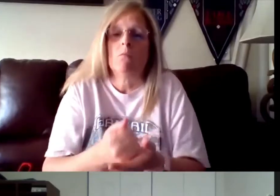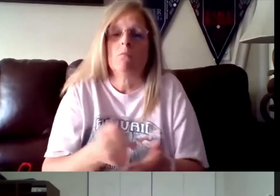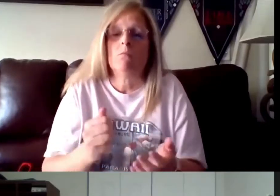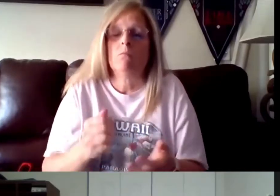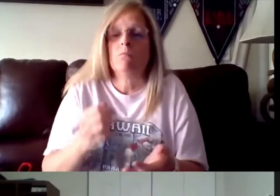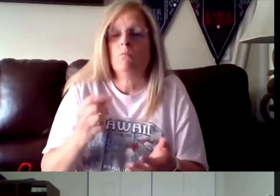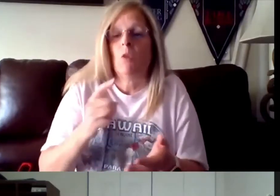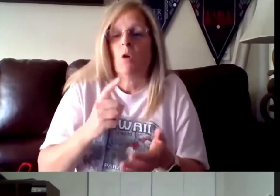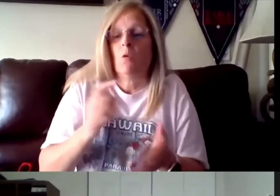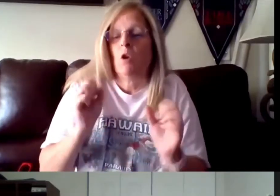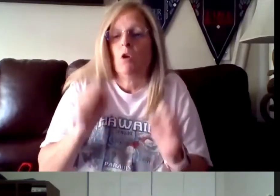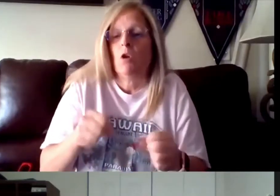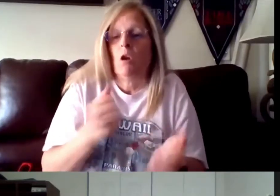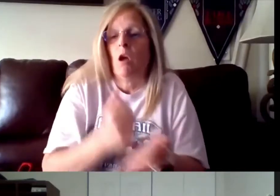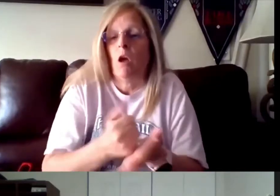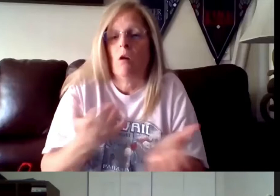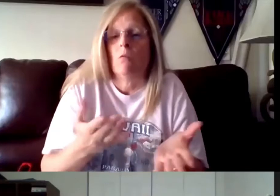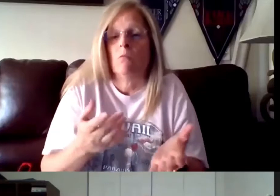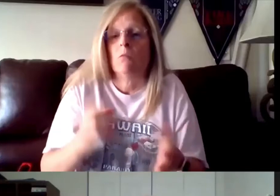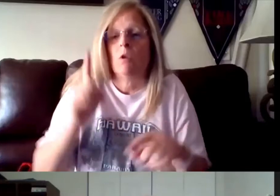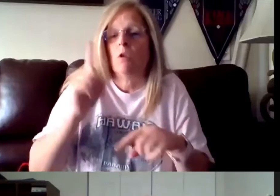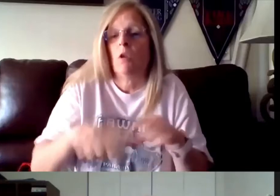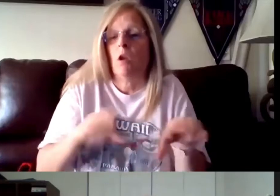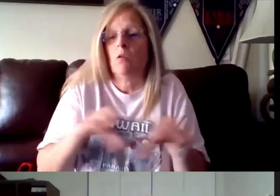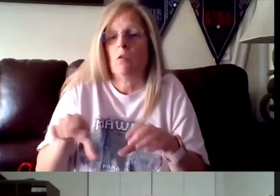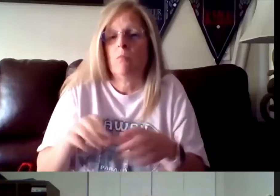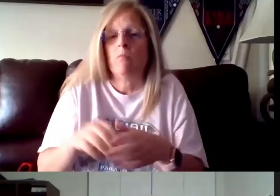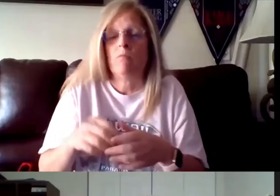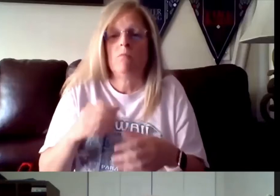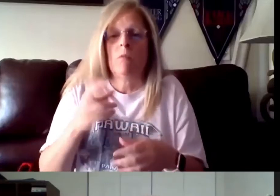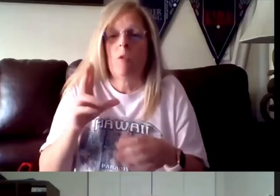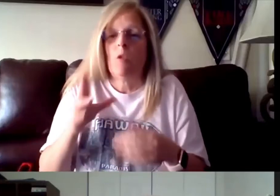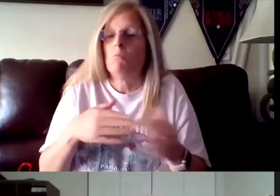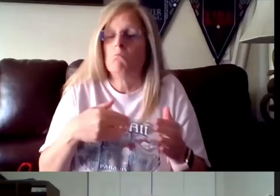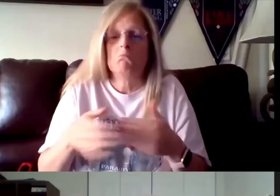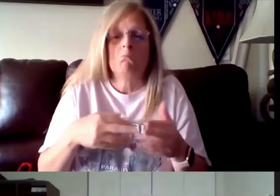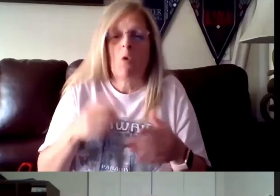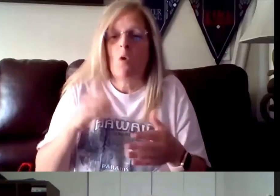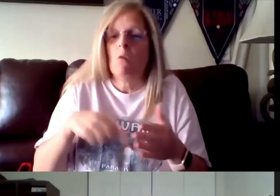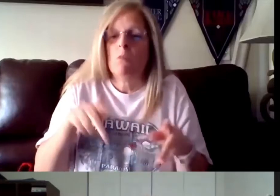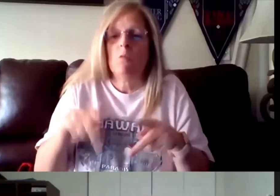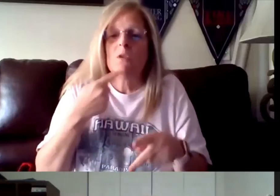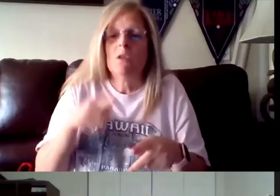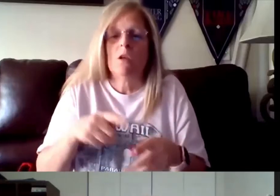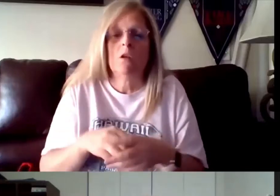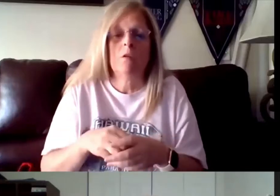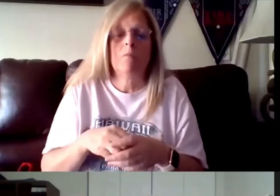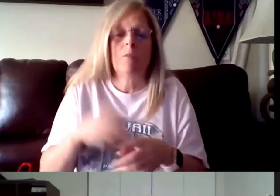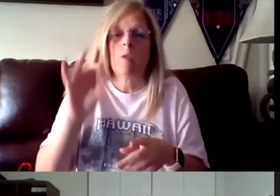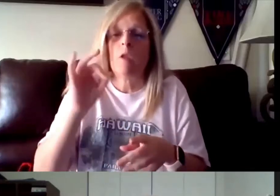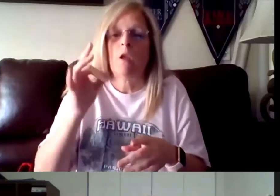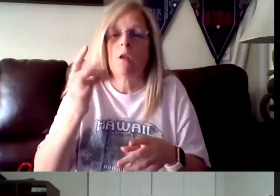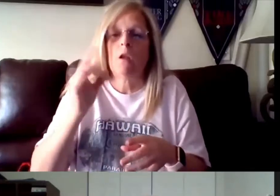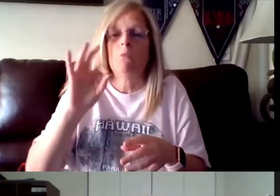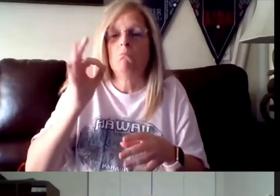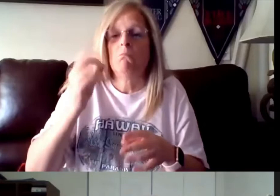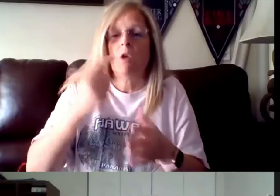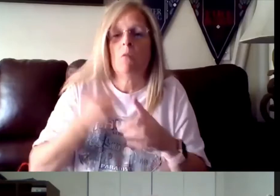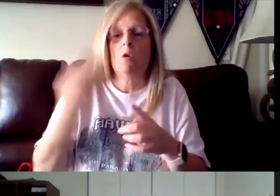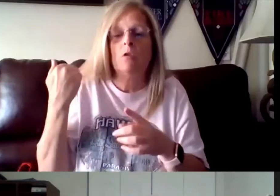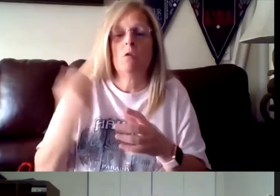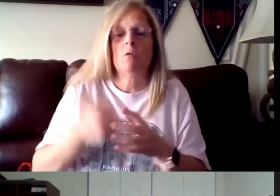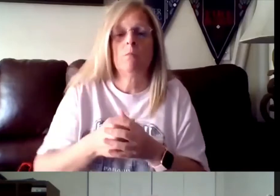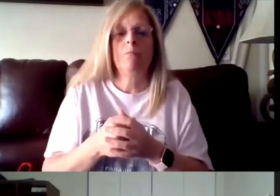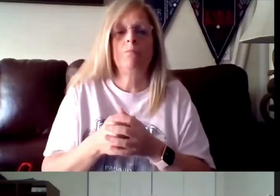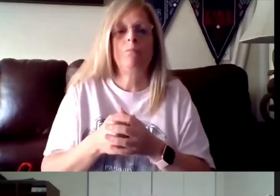know. You can't do it, no matter what anybody tells you. So about 18 months ago, 19 months ago, when I